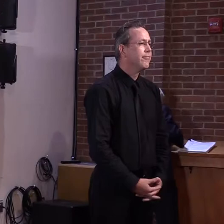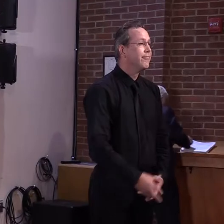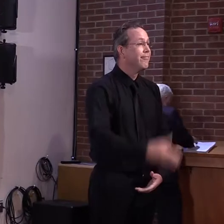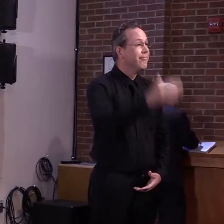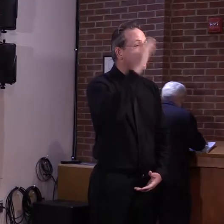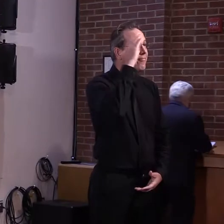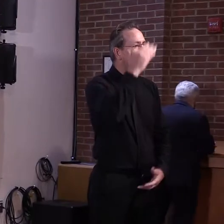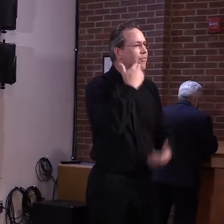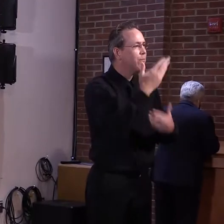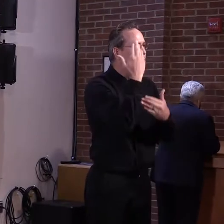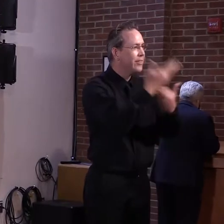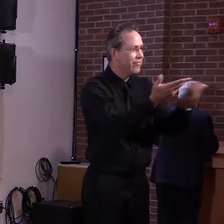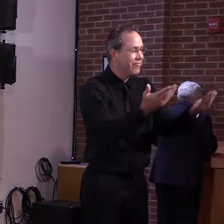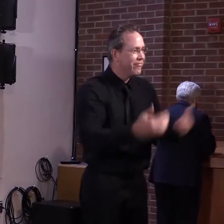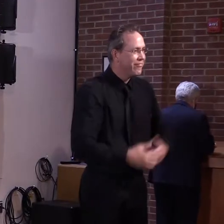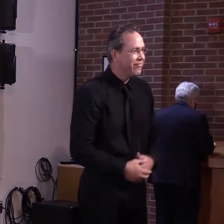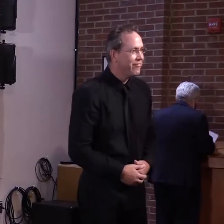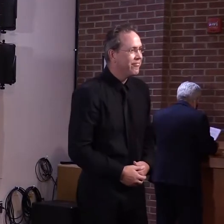Good morning, everyone.